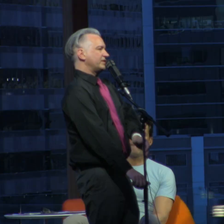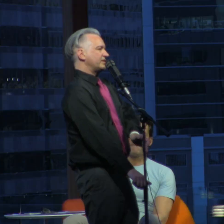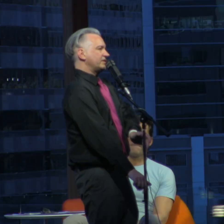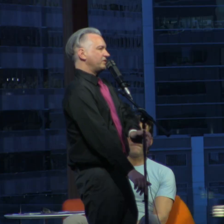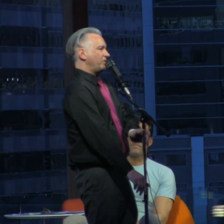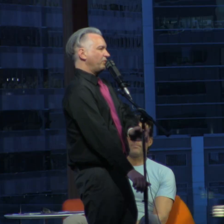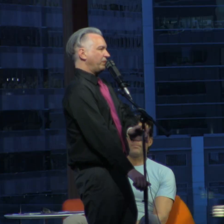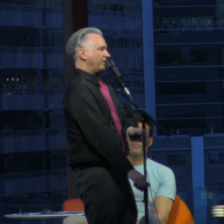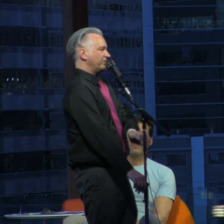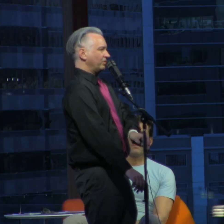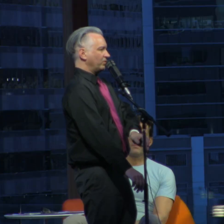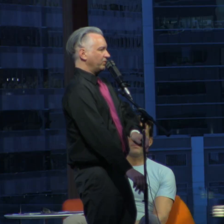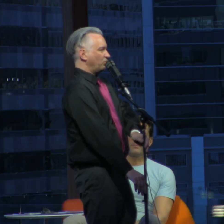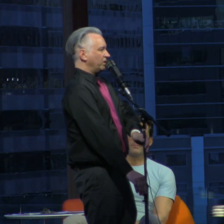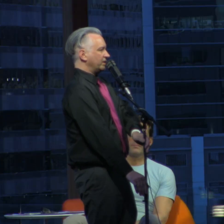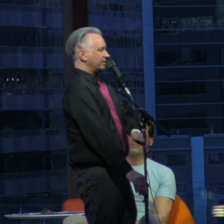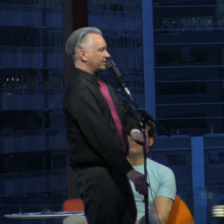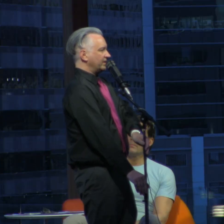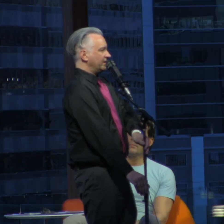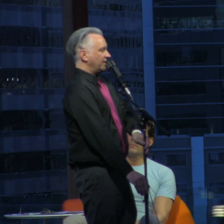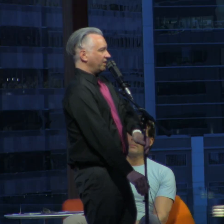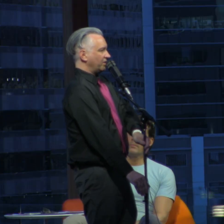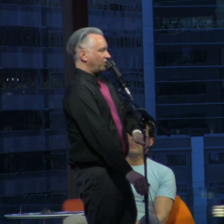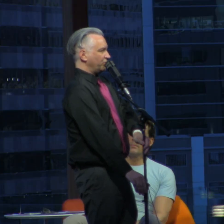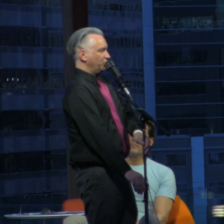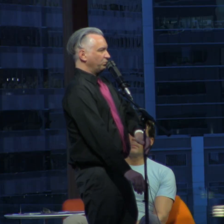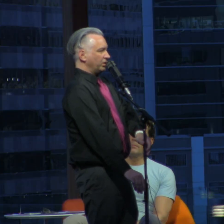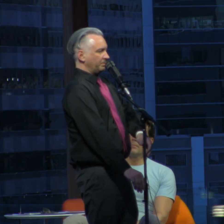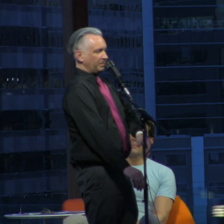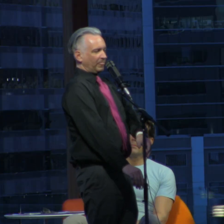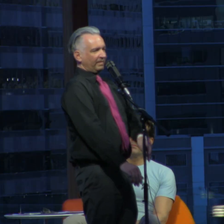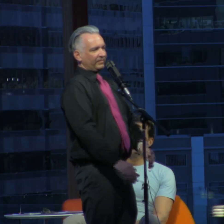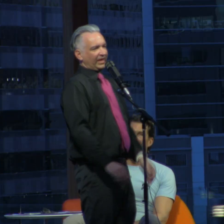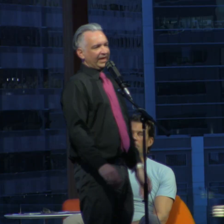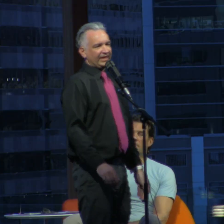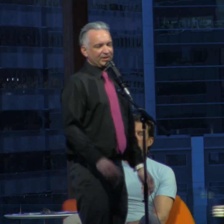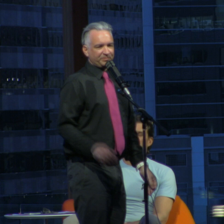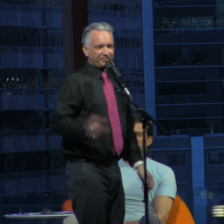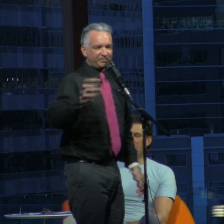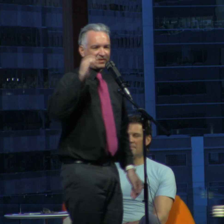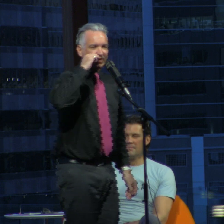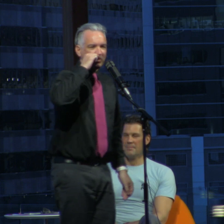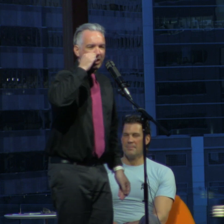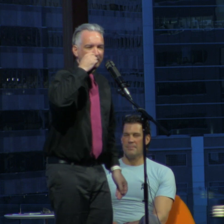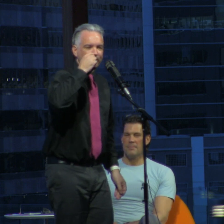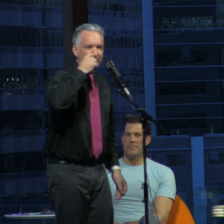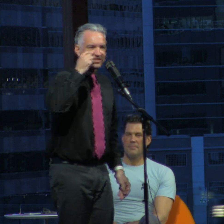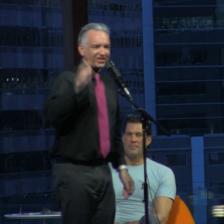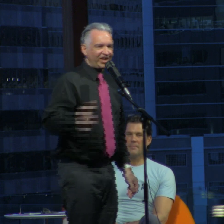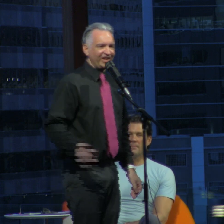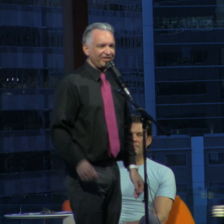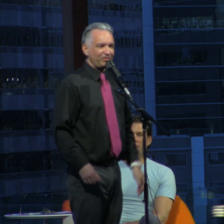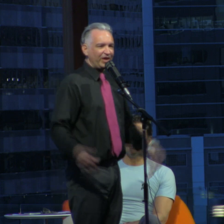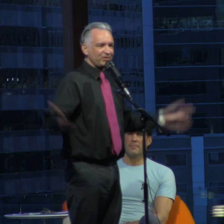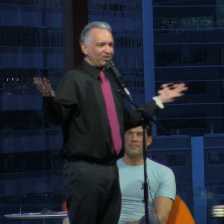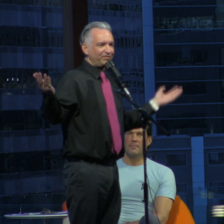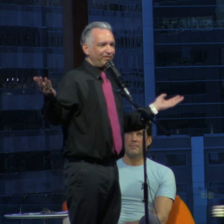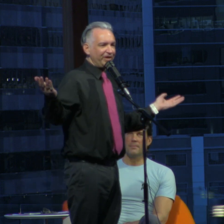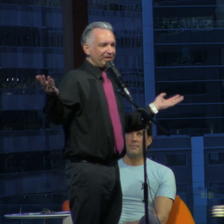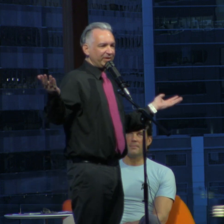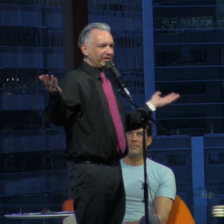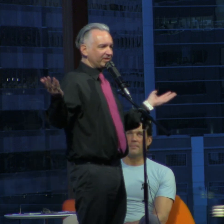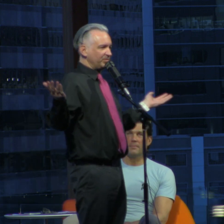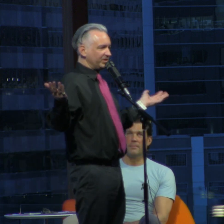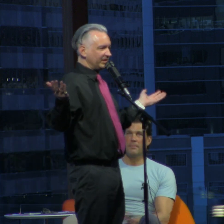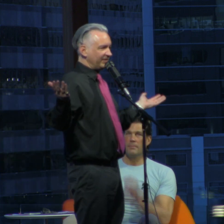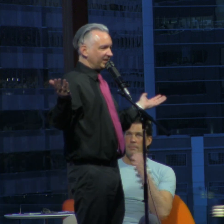of Boiseans didn't know about or what it was, called Uber. And at first, the rides were all